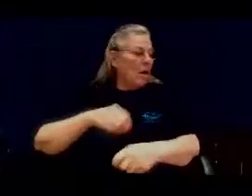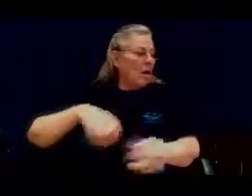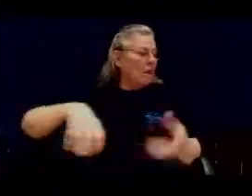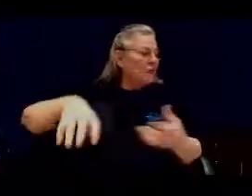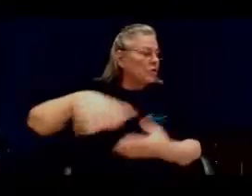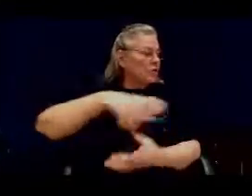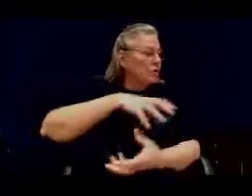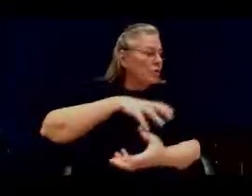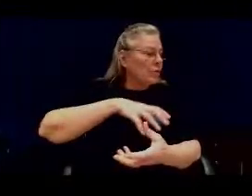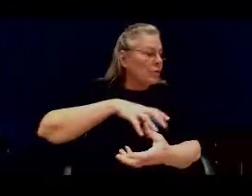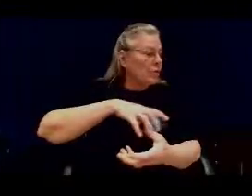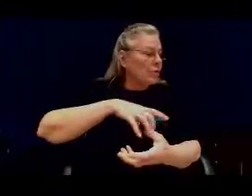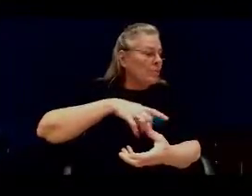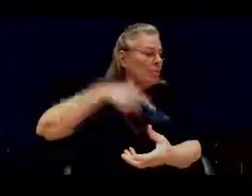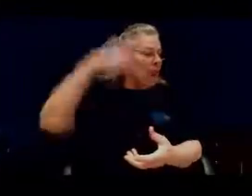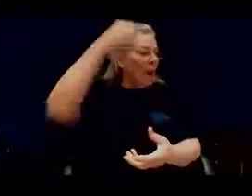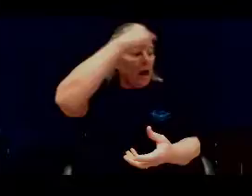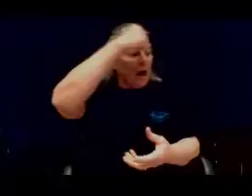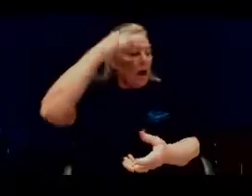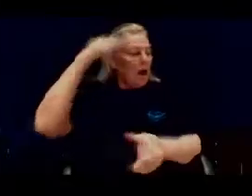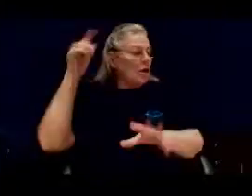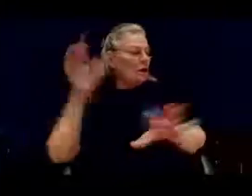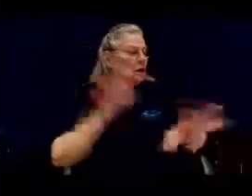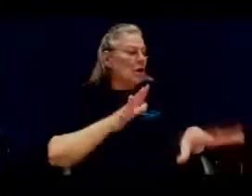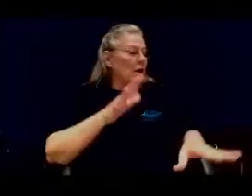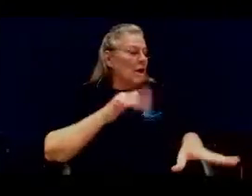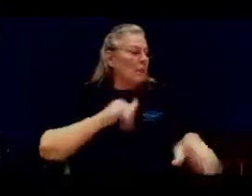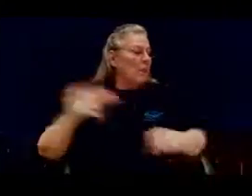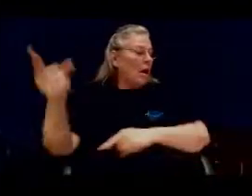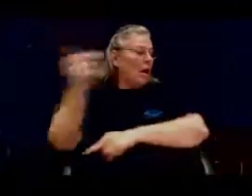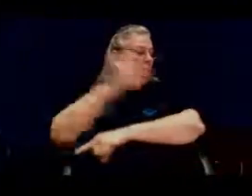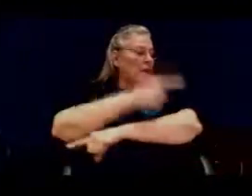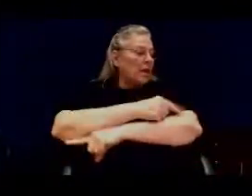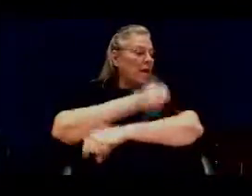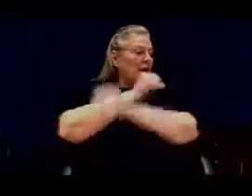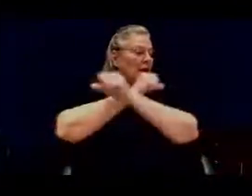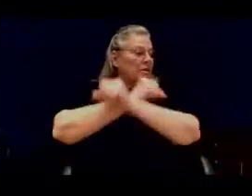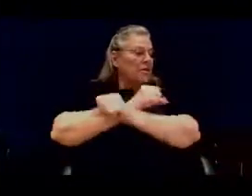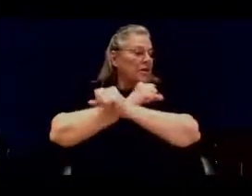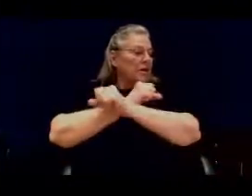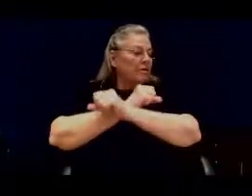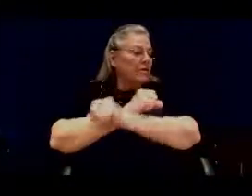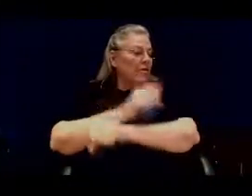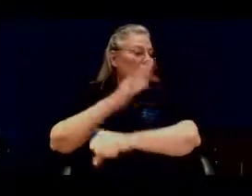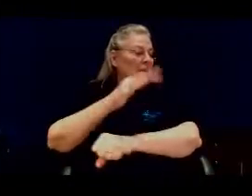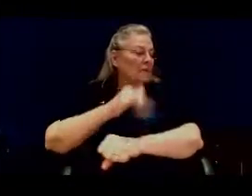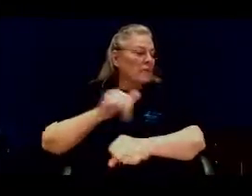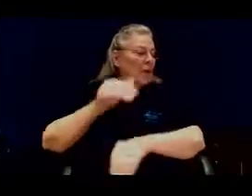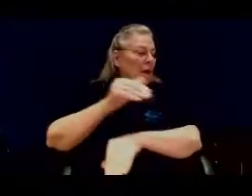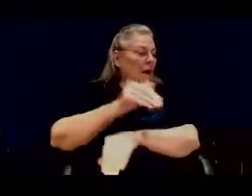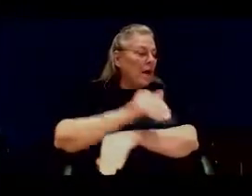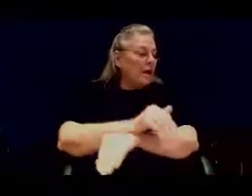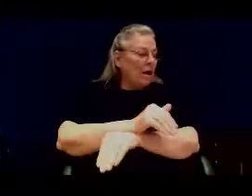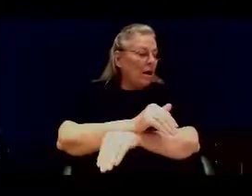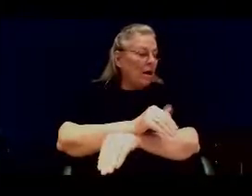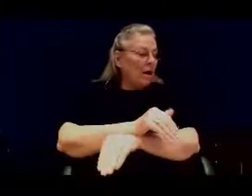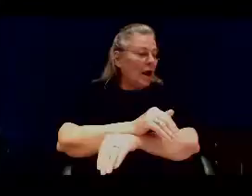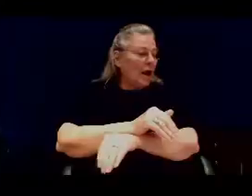of storm. A shade by day, defense by night,